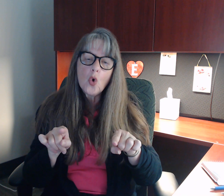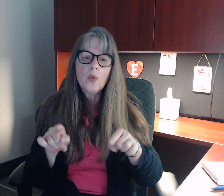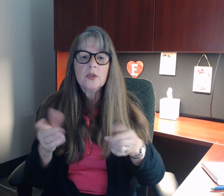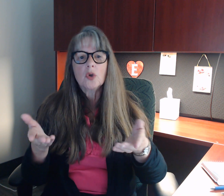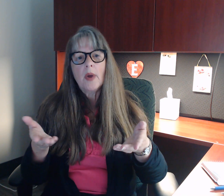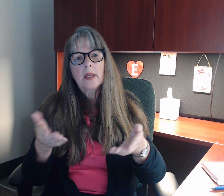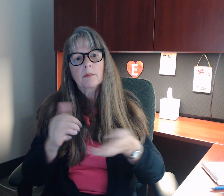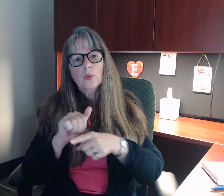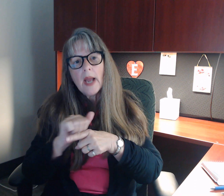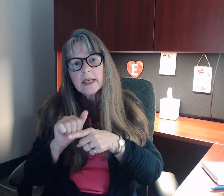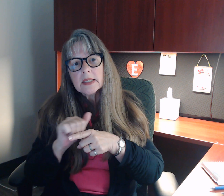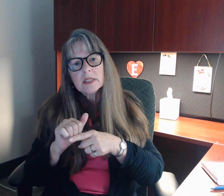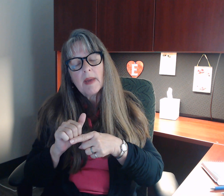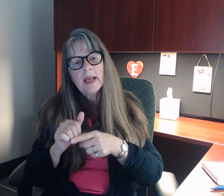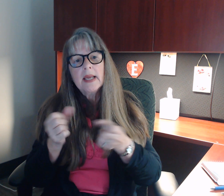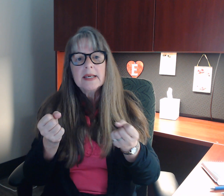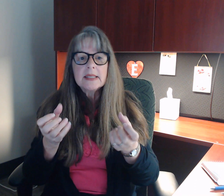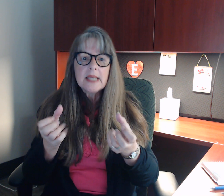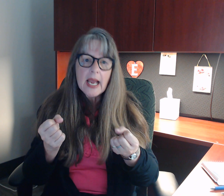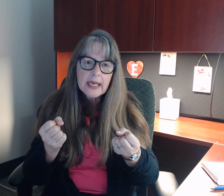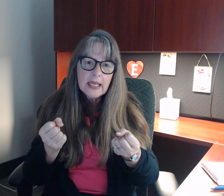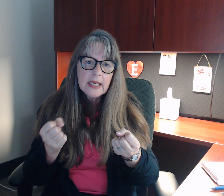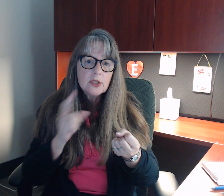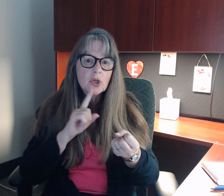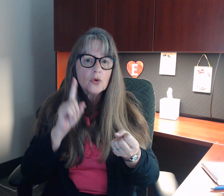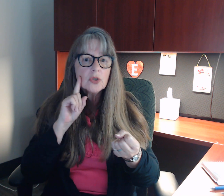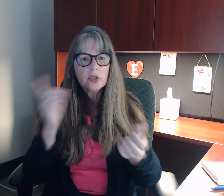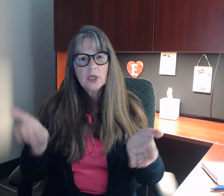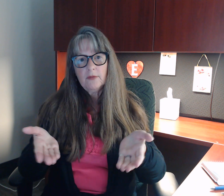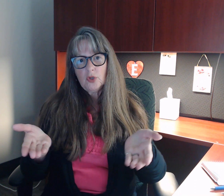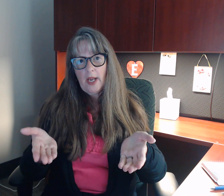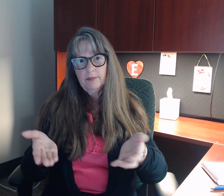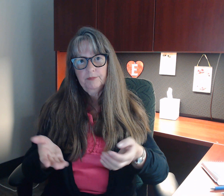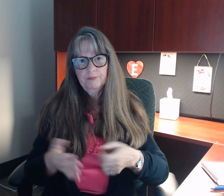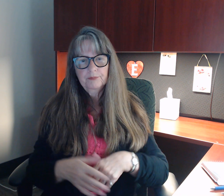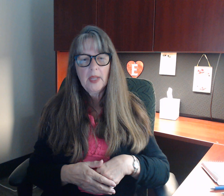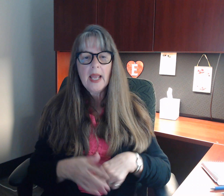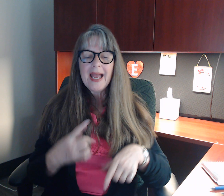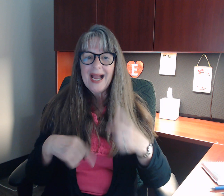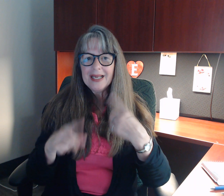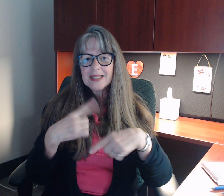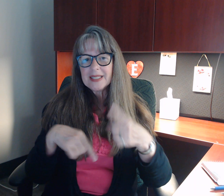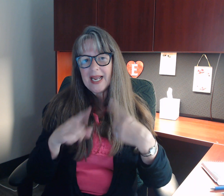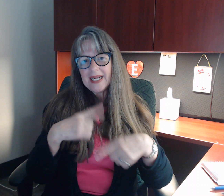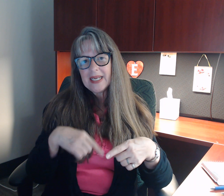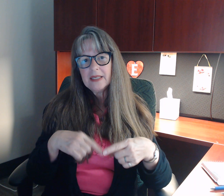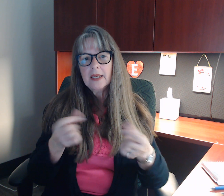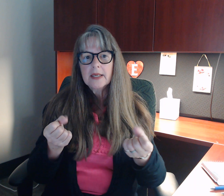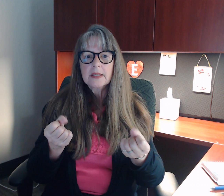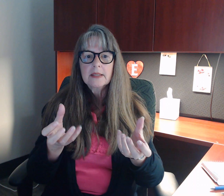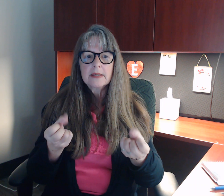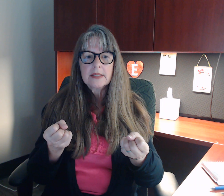and so I can practice my signing to go to the deaf chat. Signing.